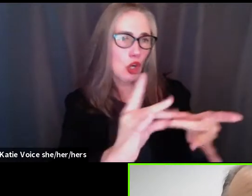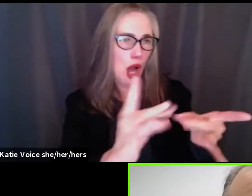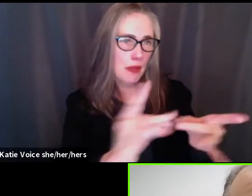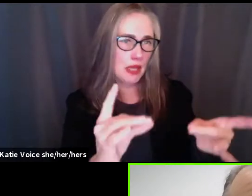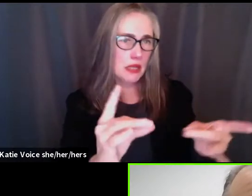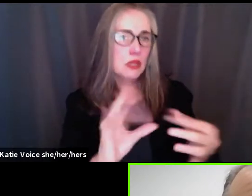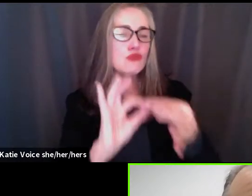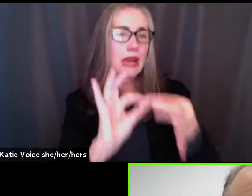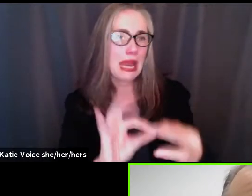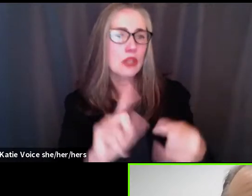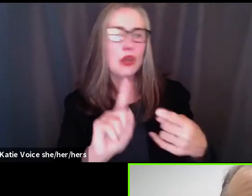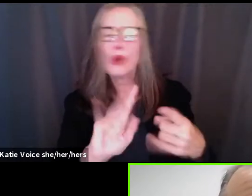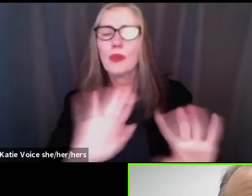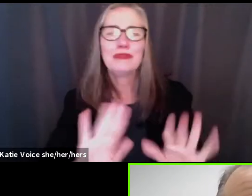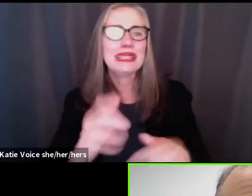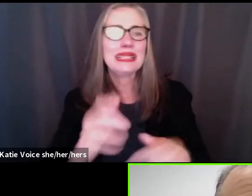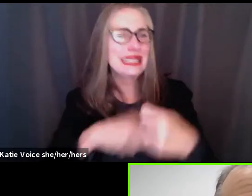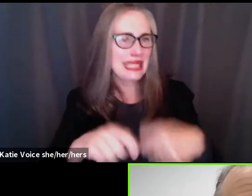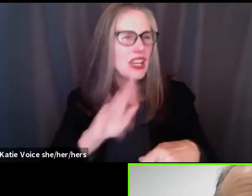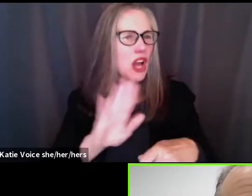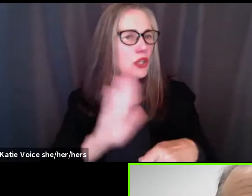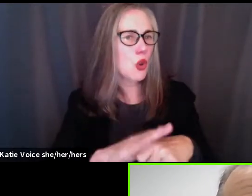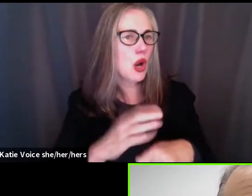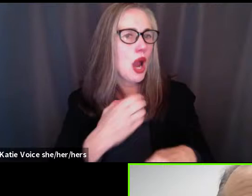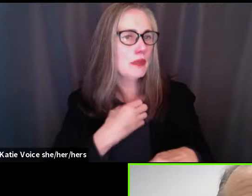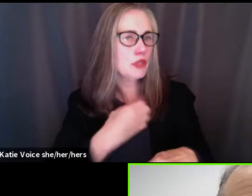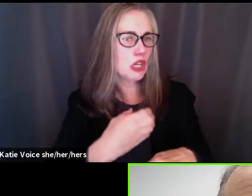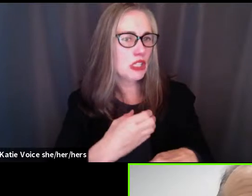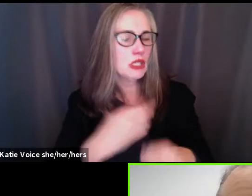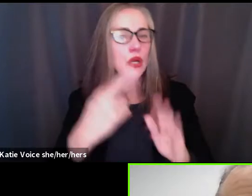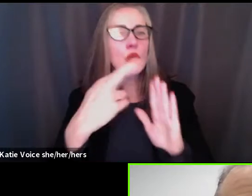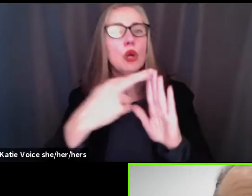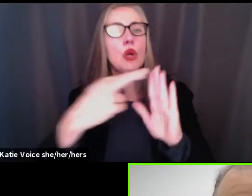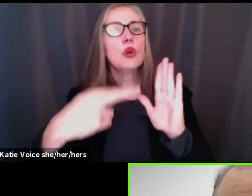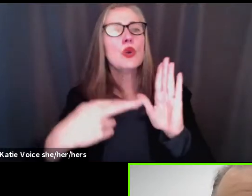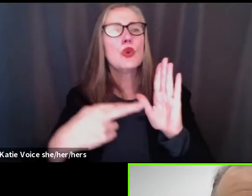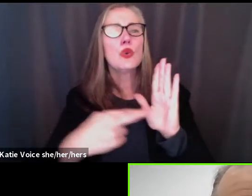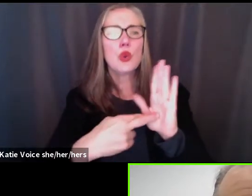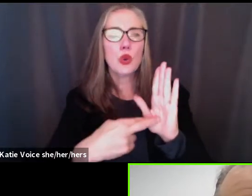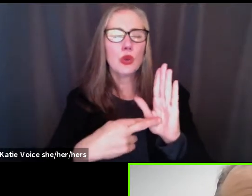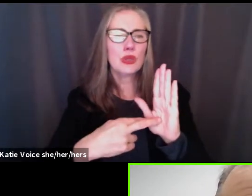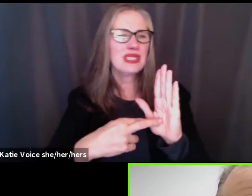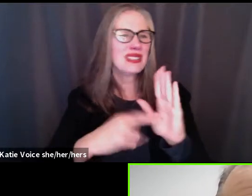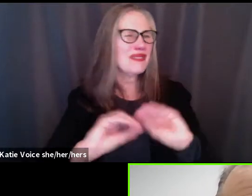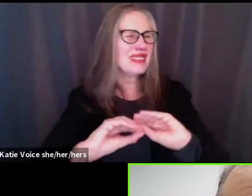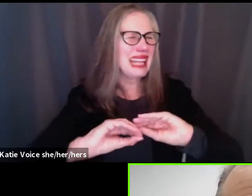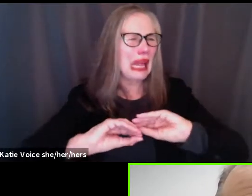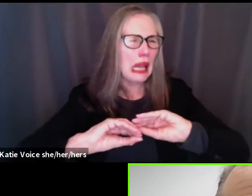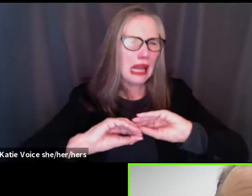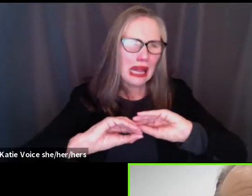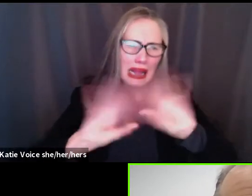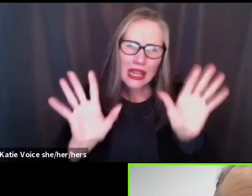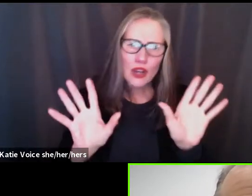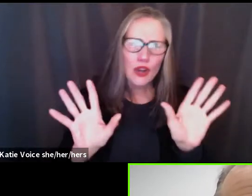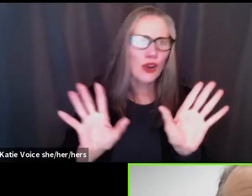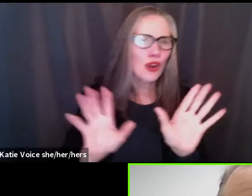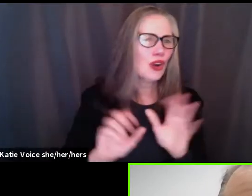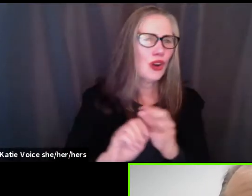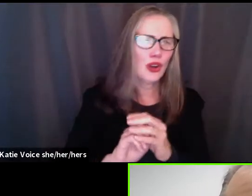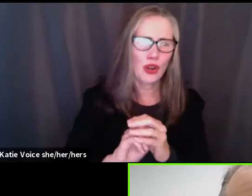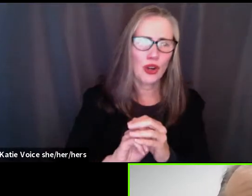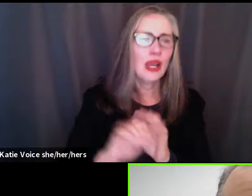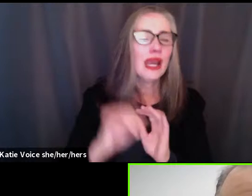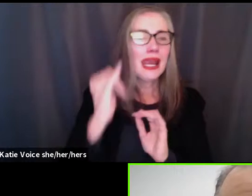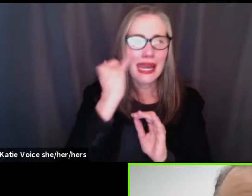objection. The rules are incredibly clear that if a piece